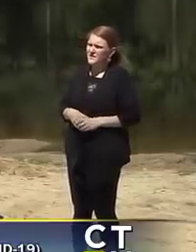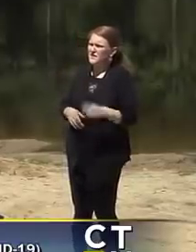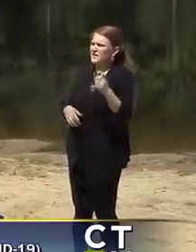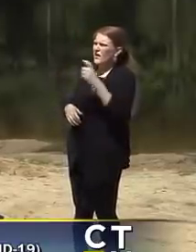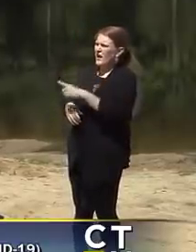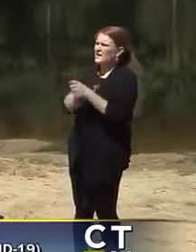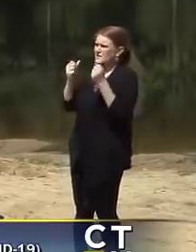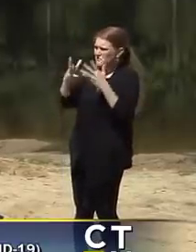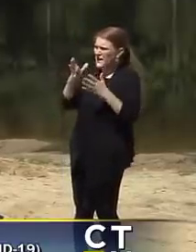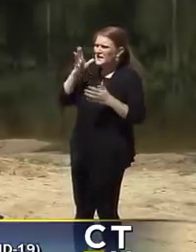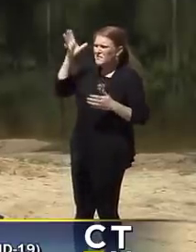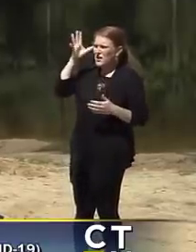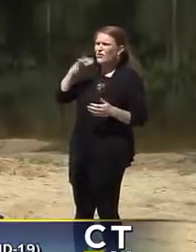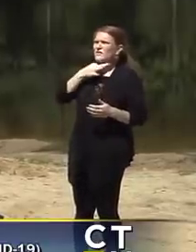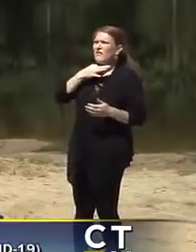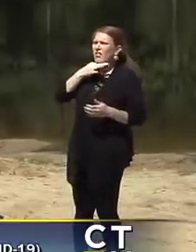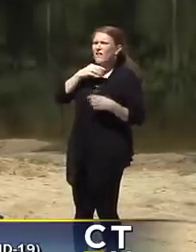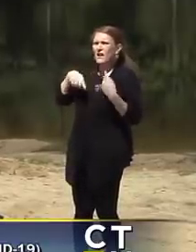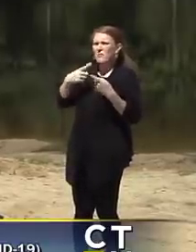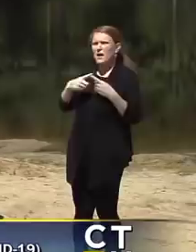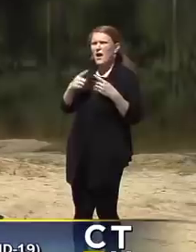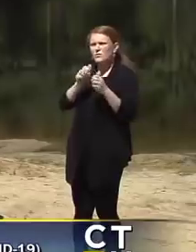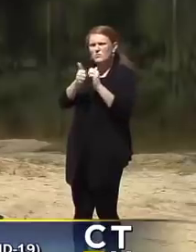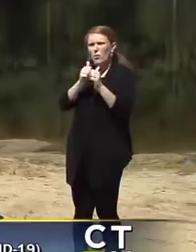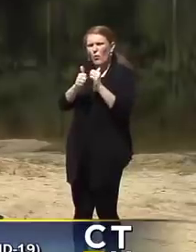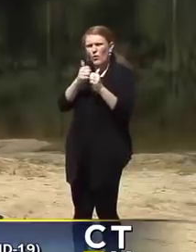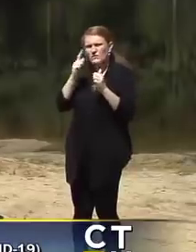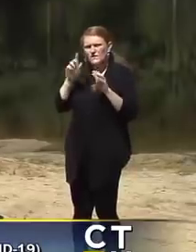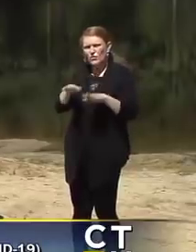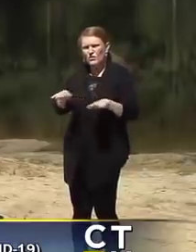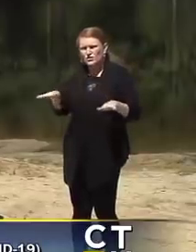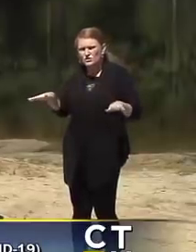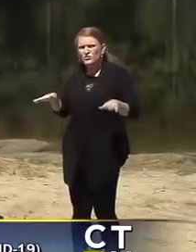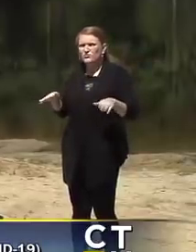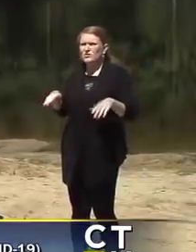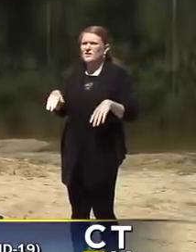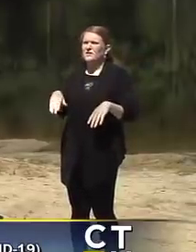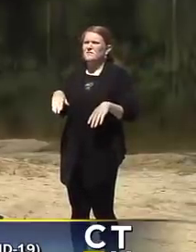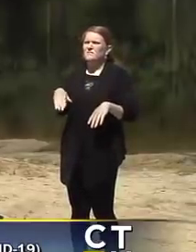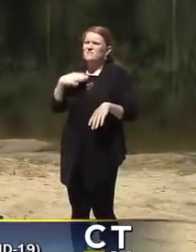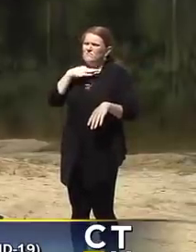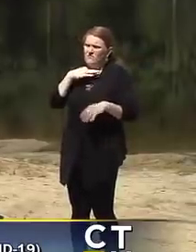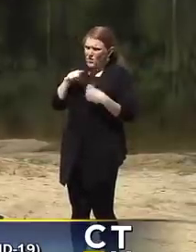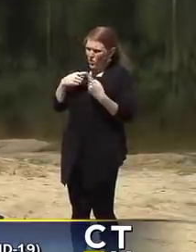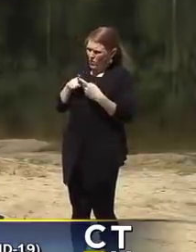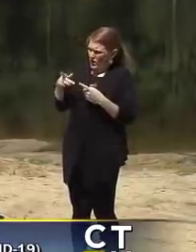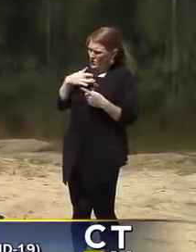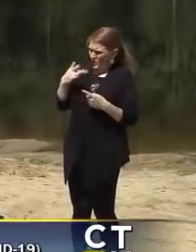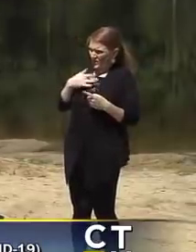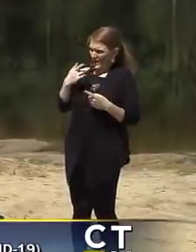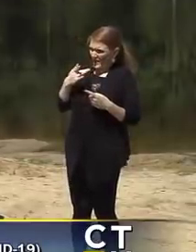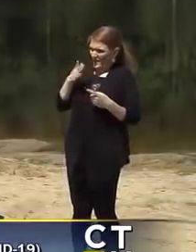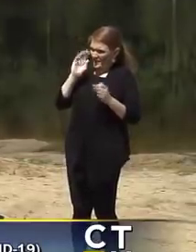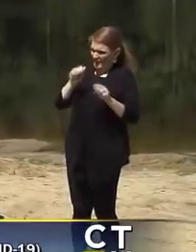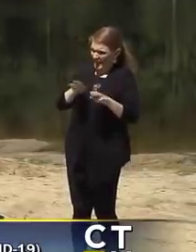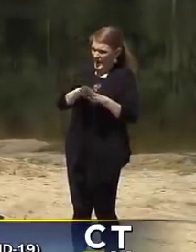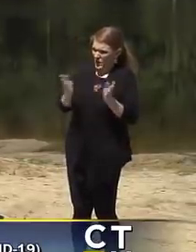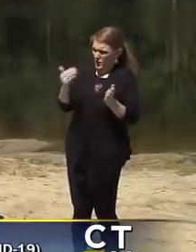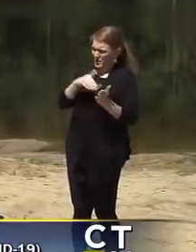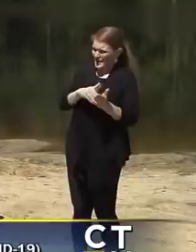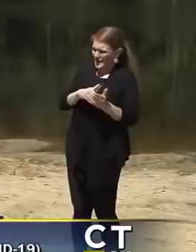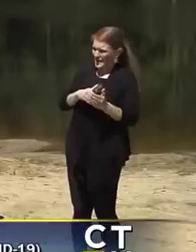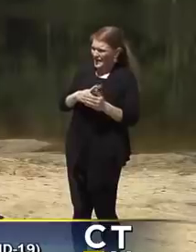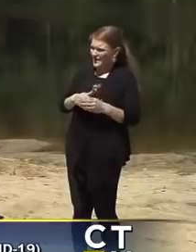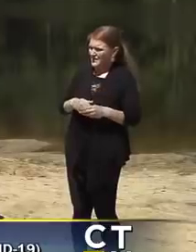soccer programs, lacrosse programs for teenagers and what have you. What are your thoughts on when they might be able to continue? Well, certainly we're